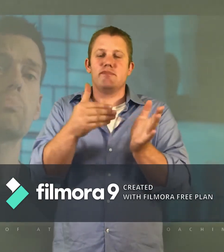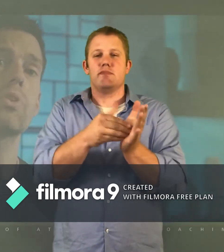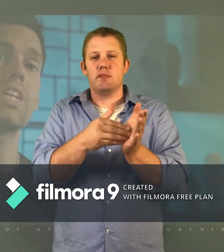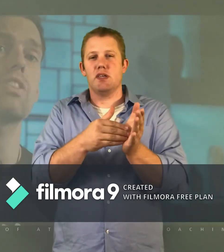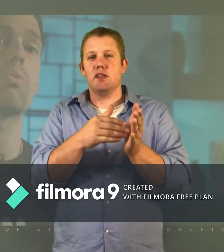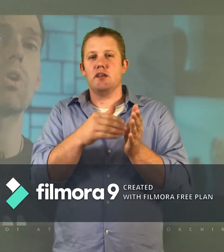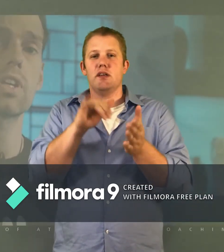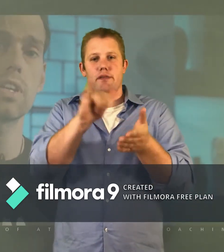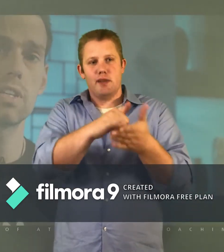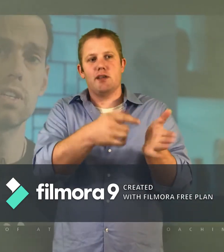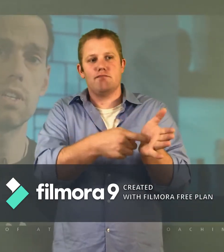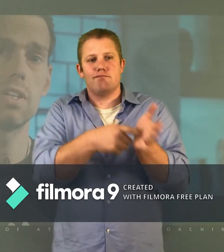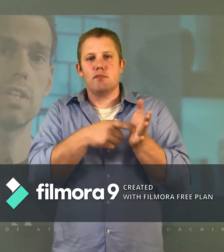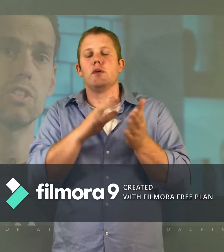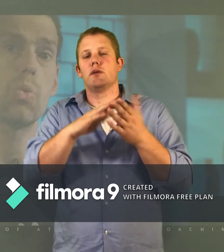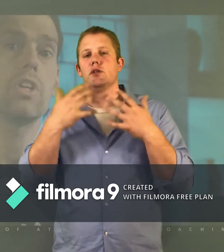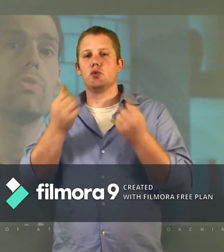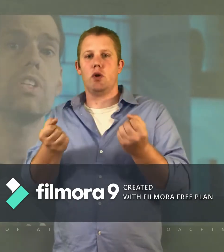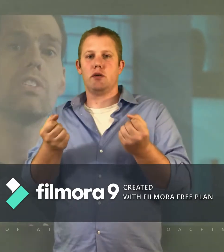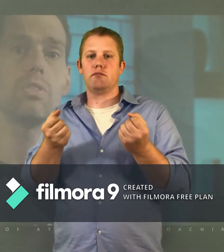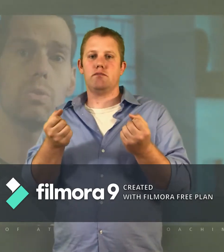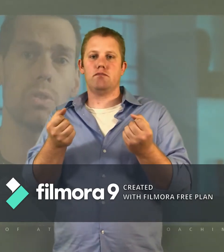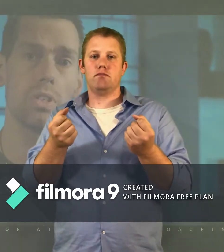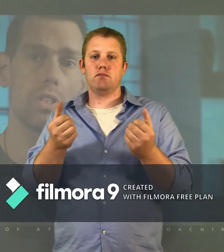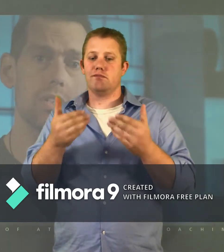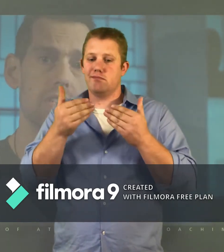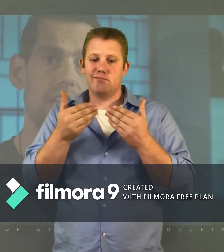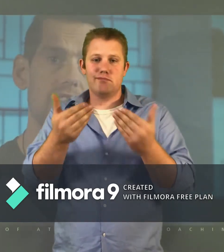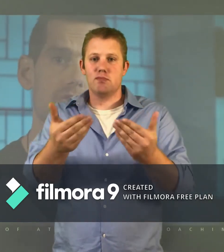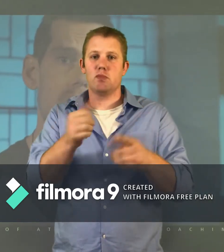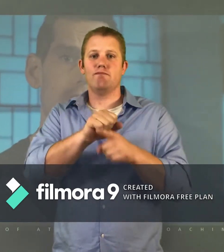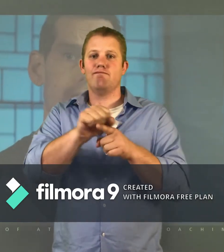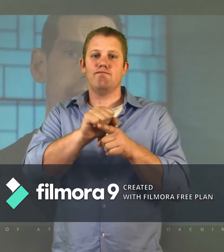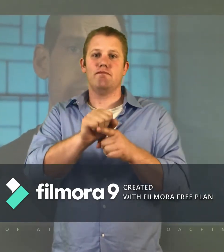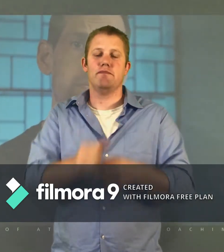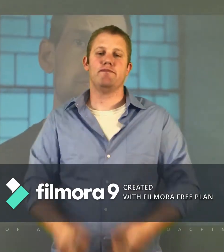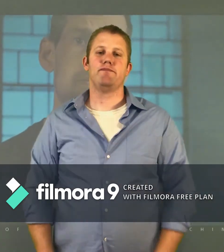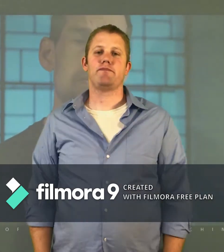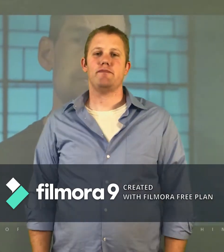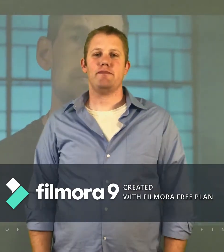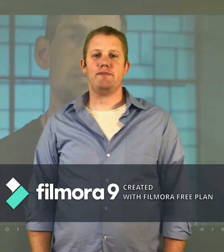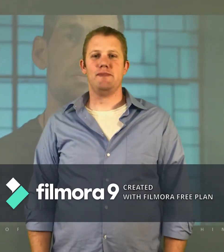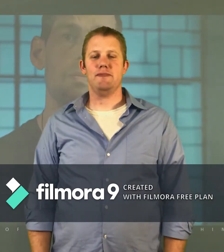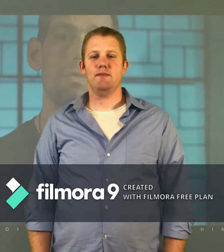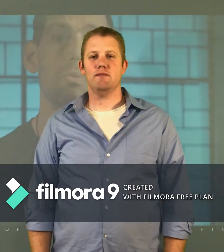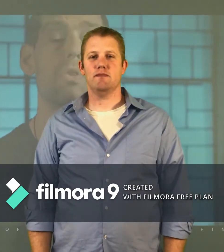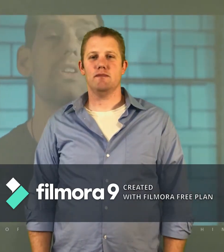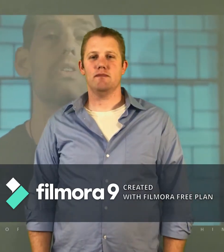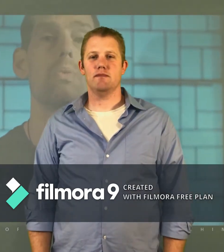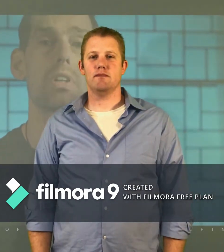putting in the work is what you need to do to get strong. So put in the work.